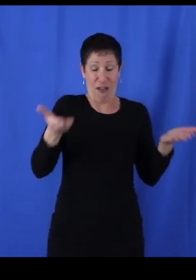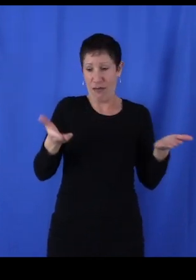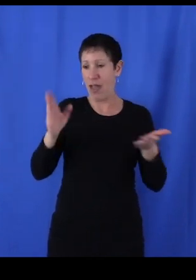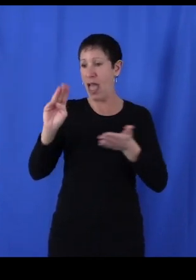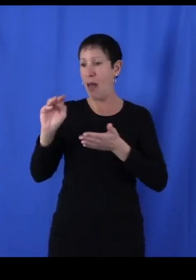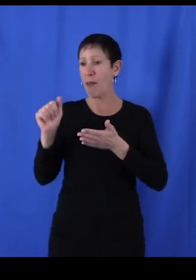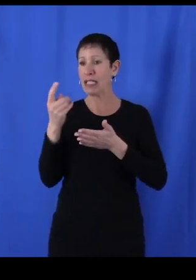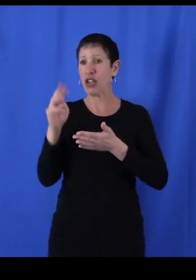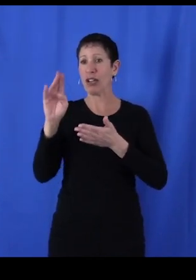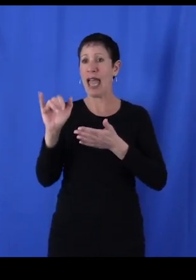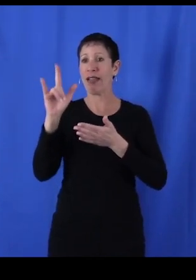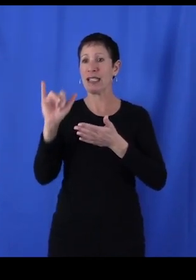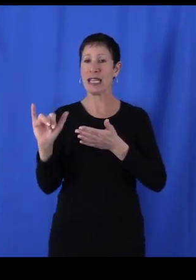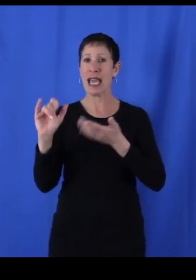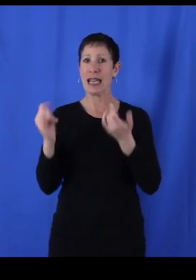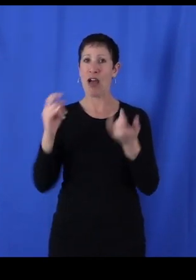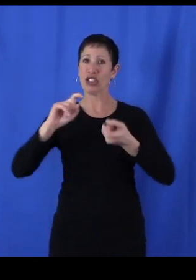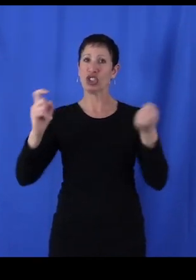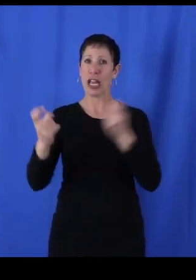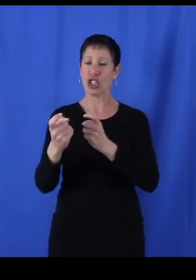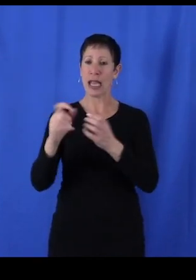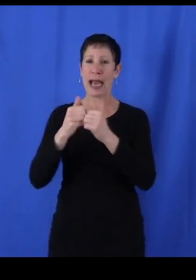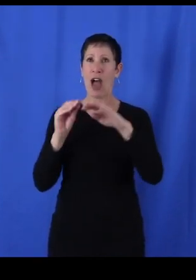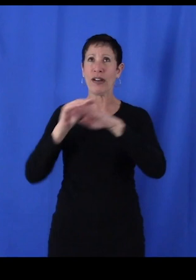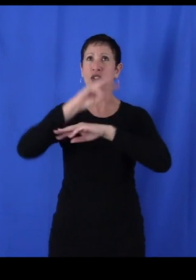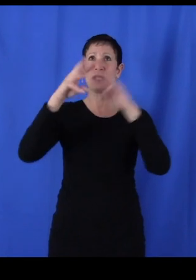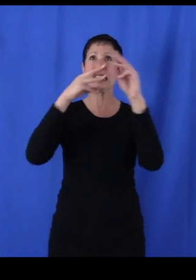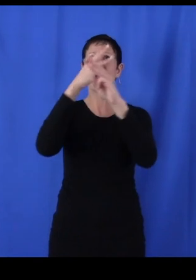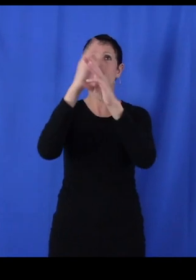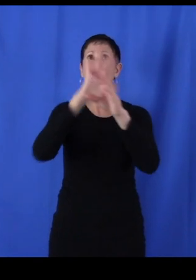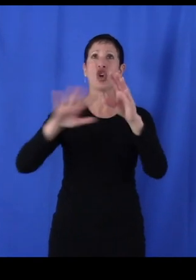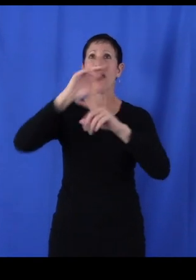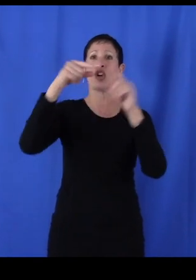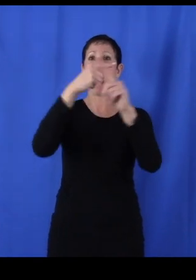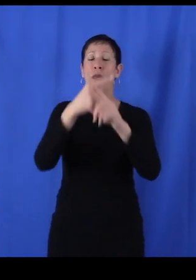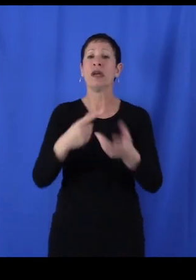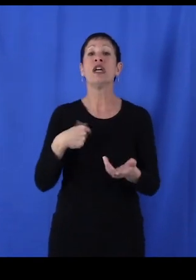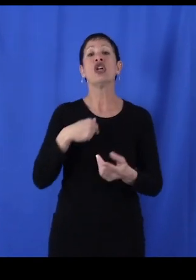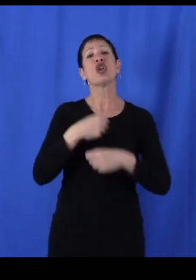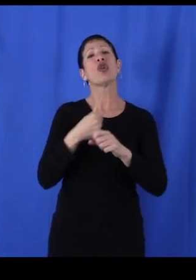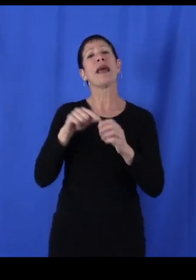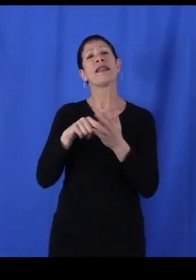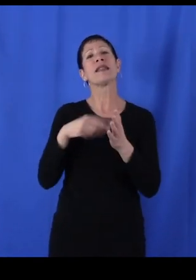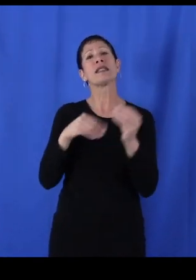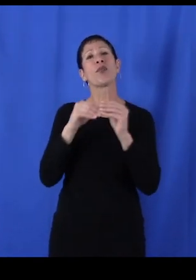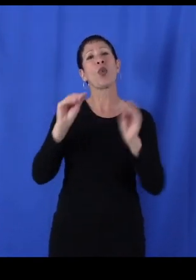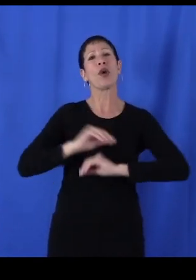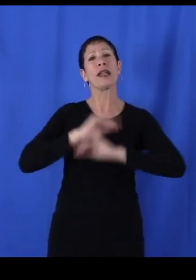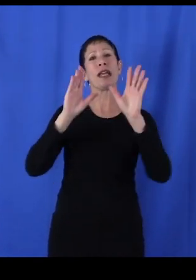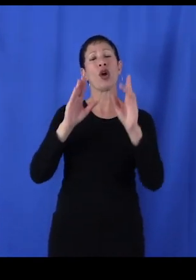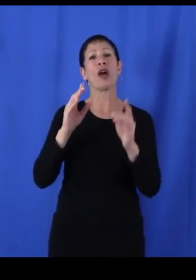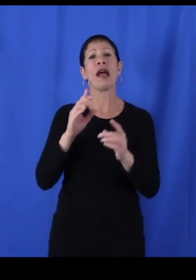and the global stakes of this as well. So to make this clear, consider these two sets of images, which